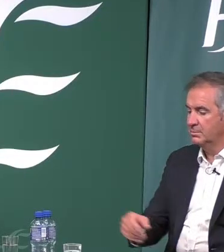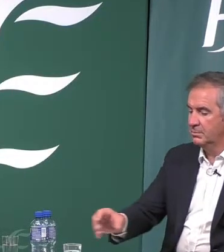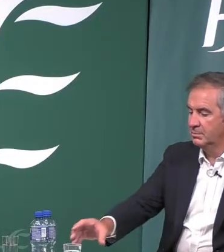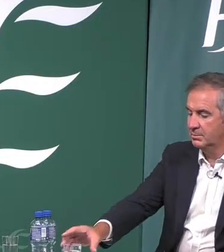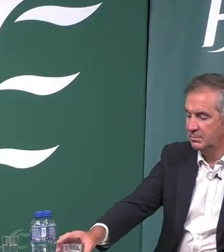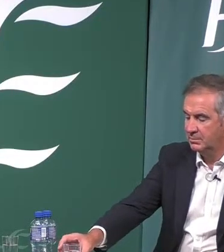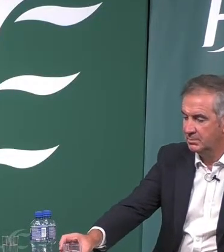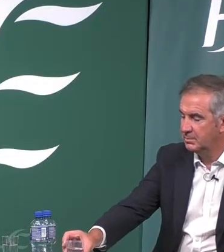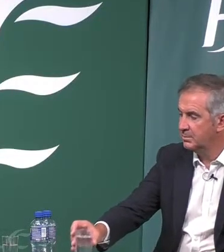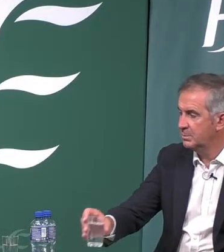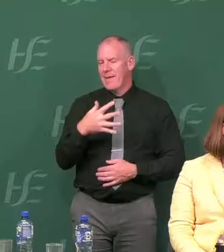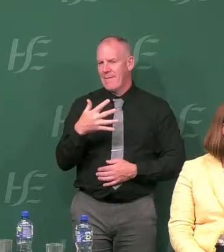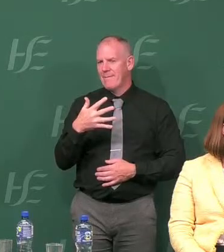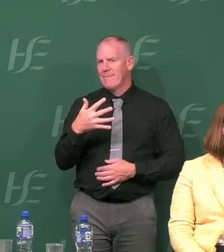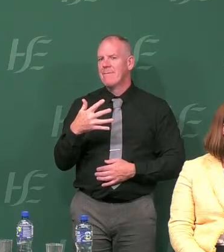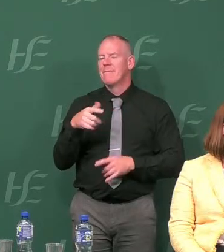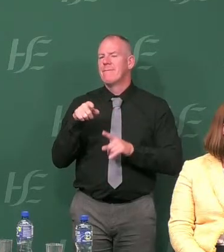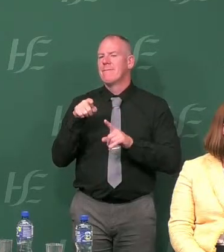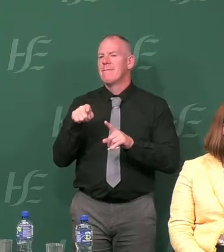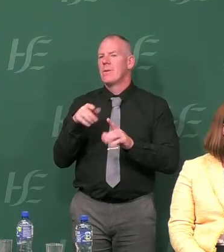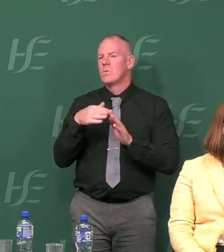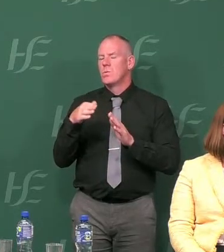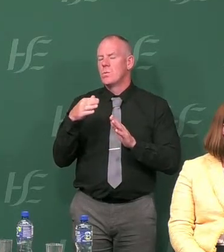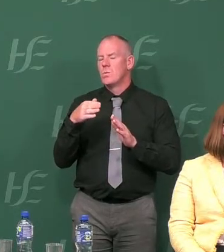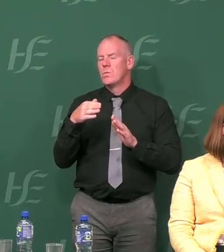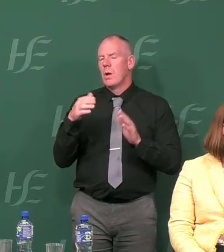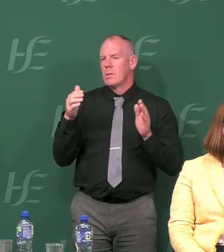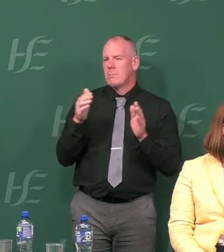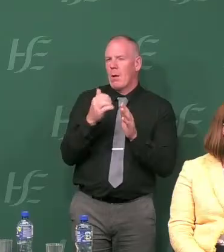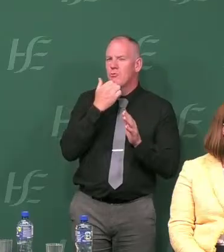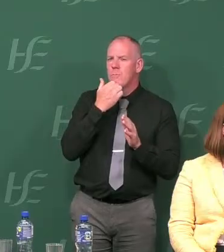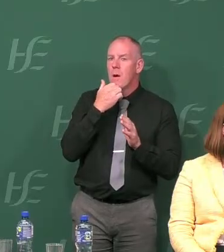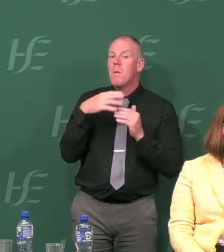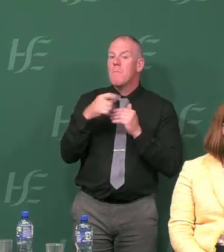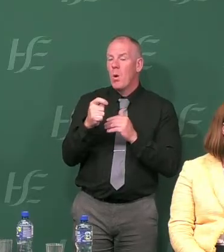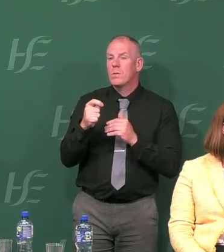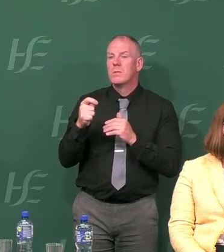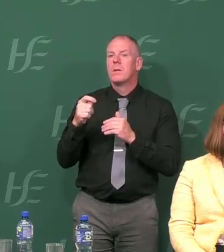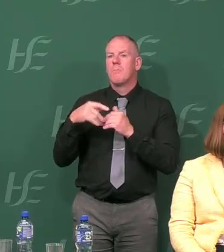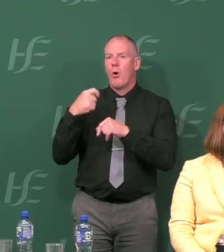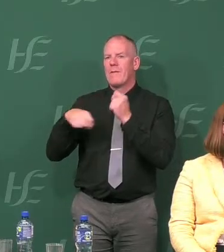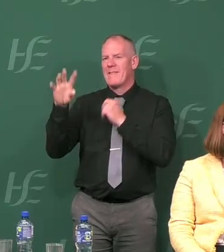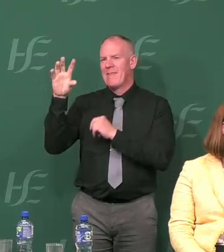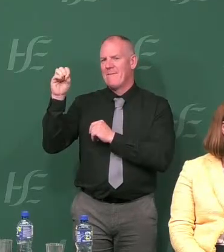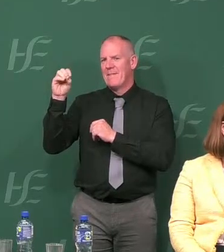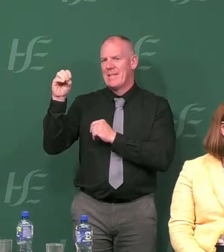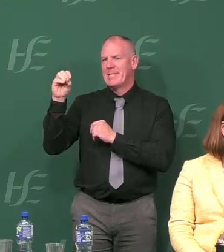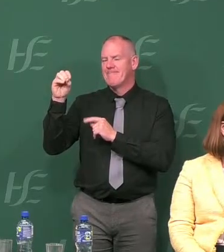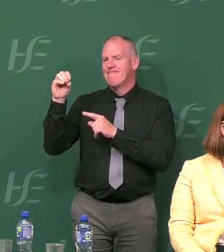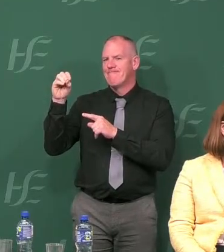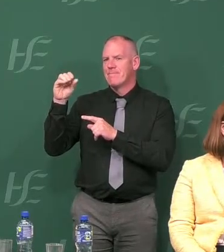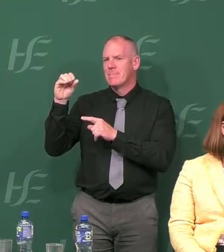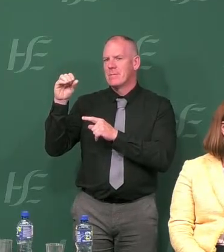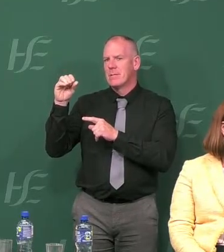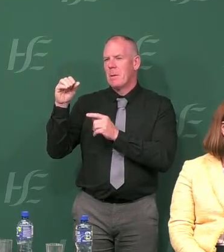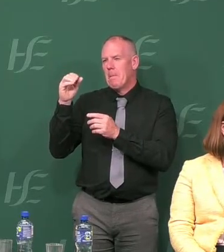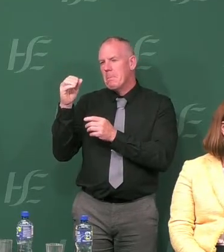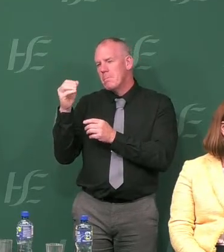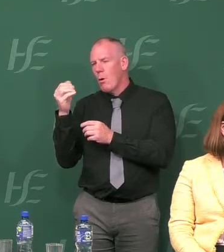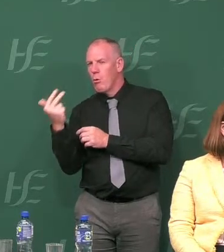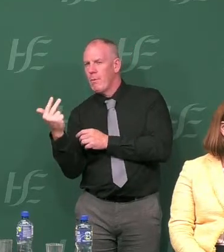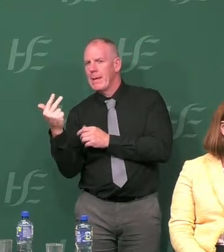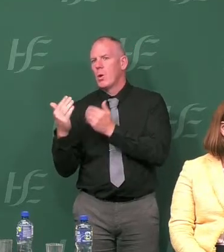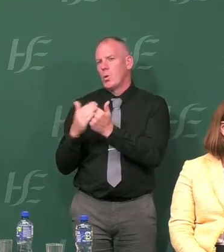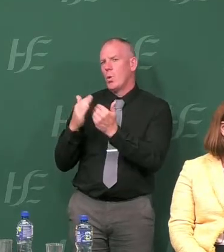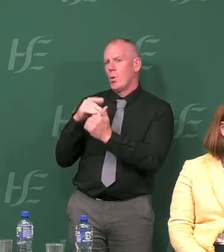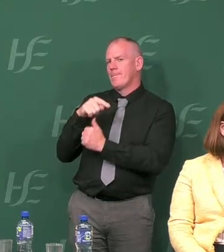26 that we had, a smaller number, 3 of them vast majority were over the age of 50. Smaller number 3 were